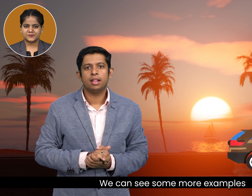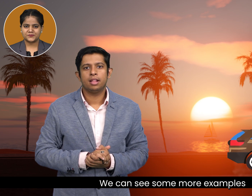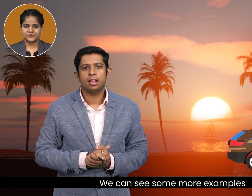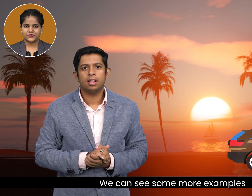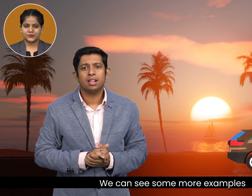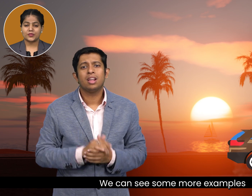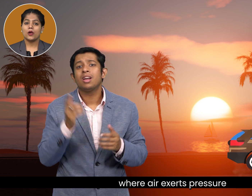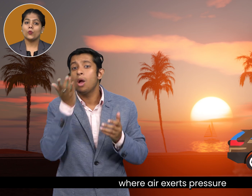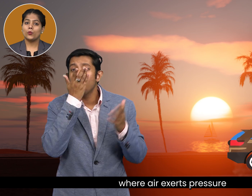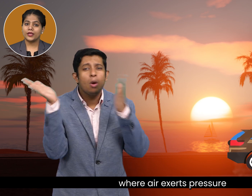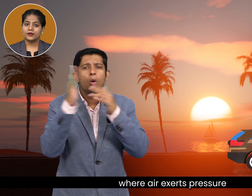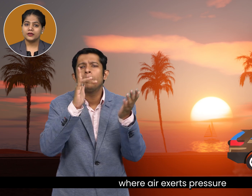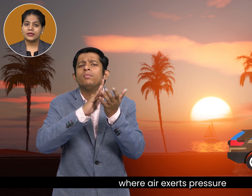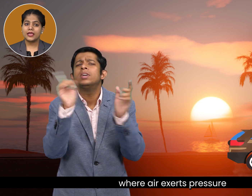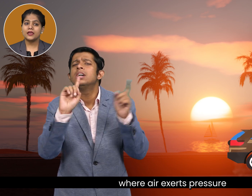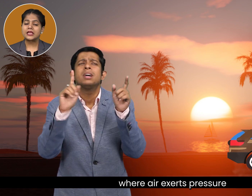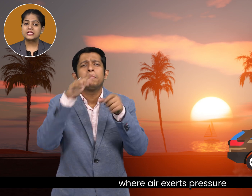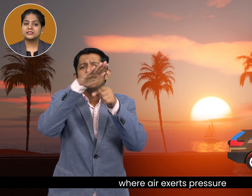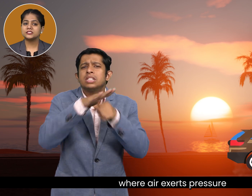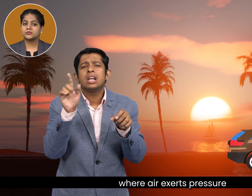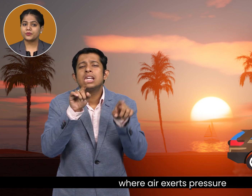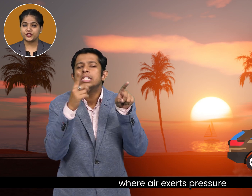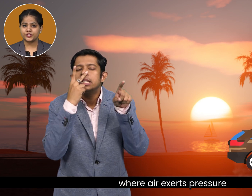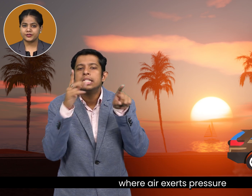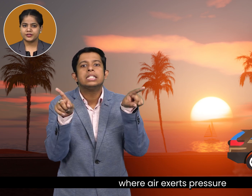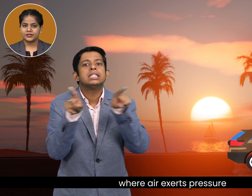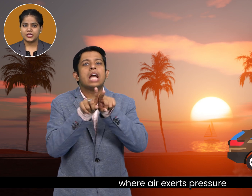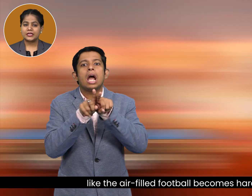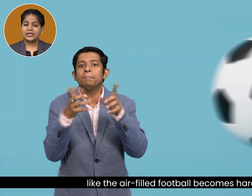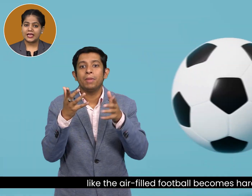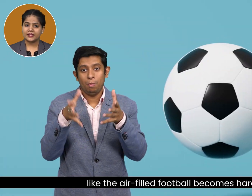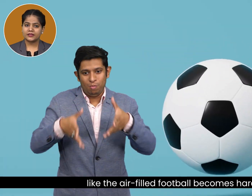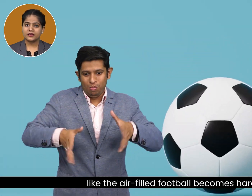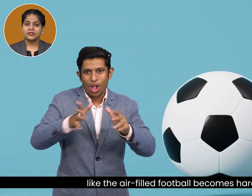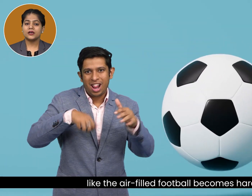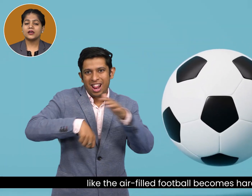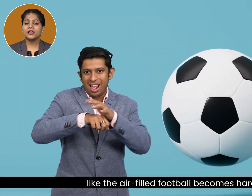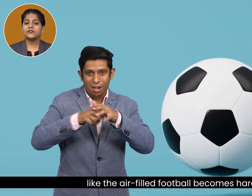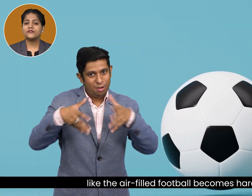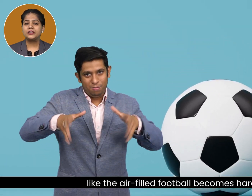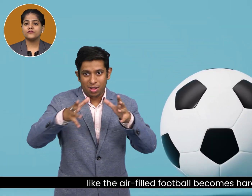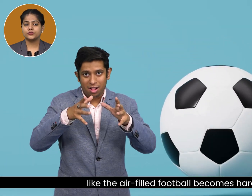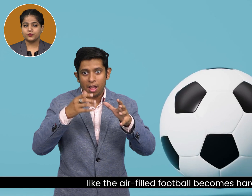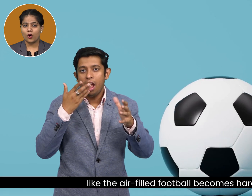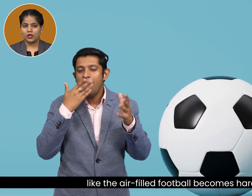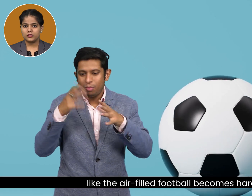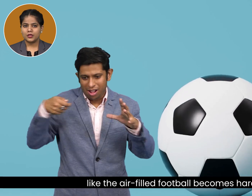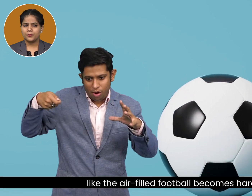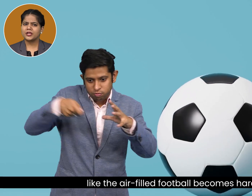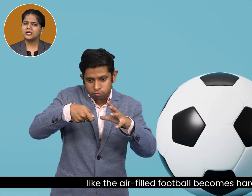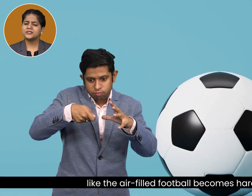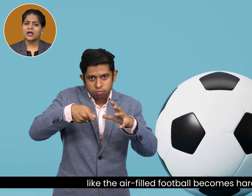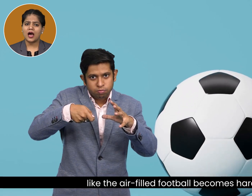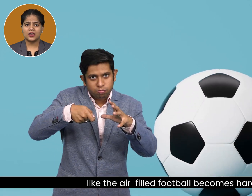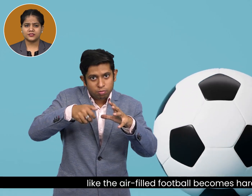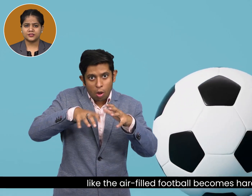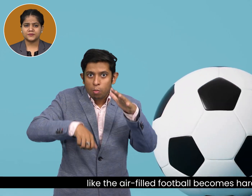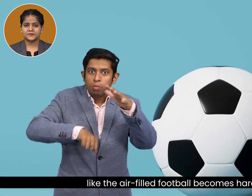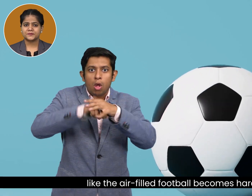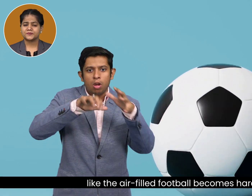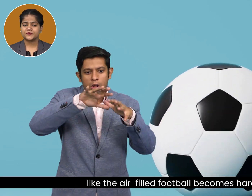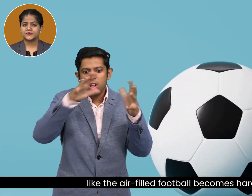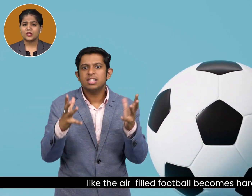examples where air exerts pressure, like the air-filled football becomes